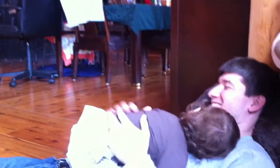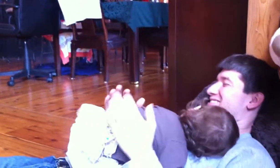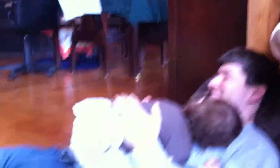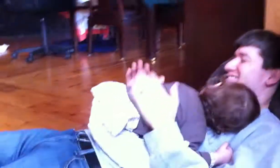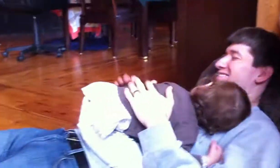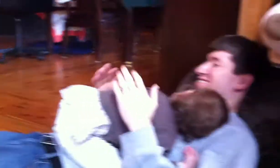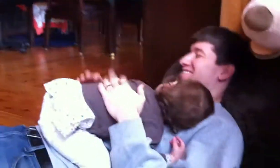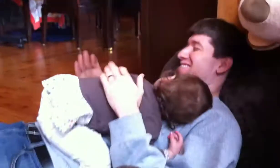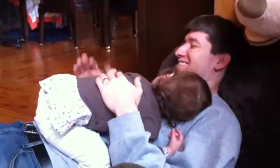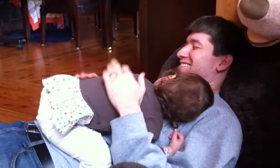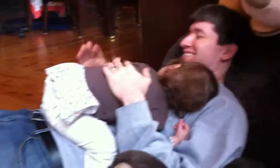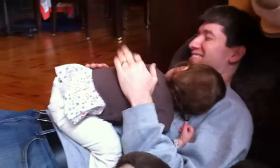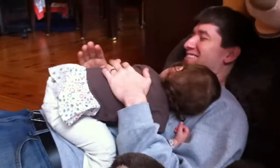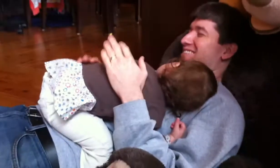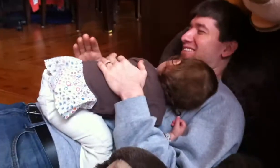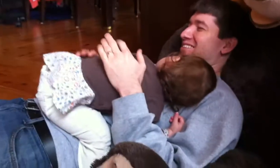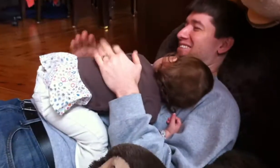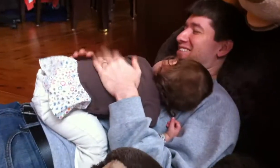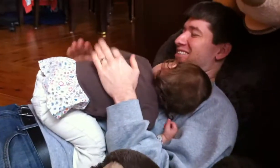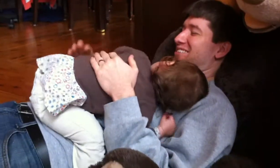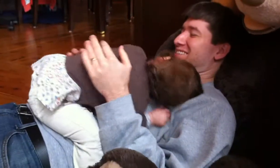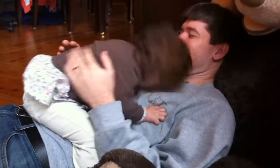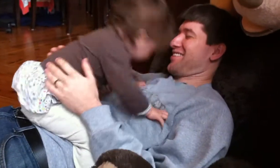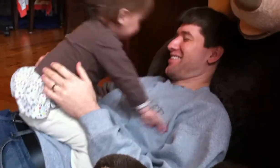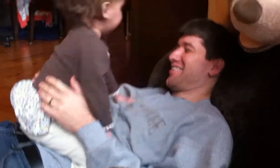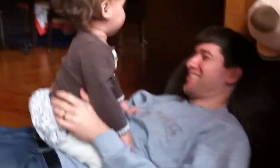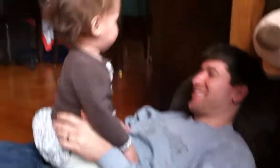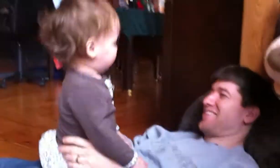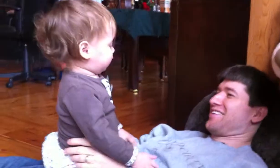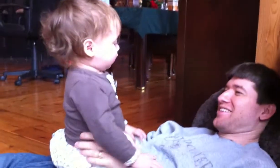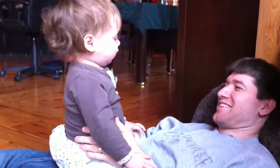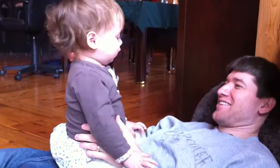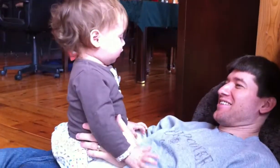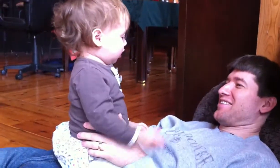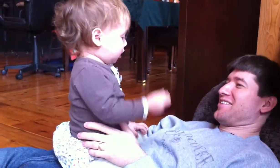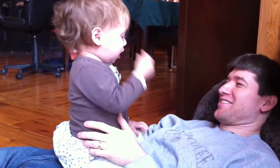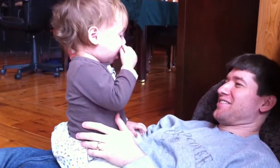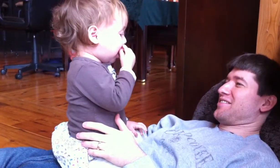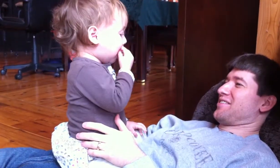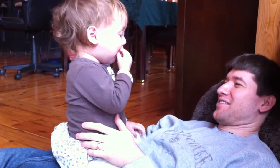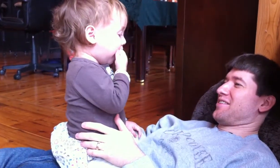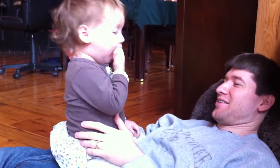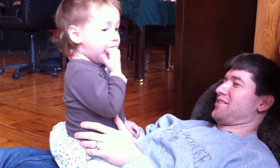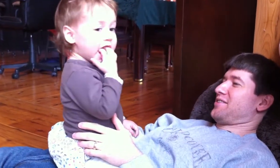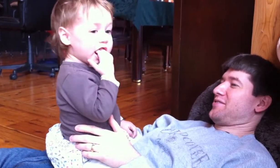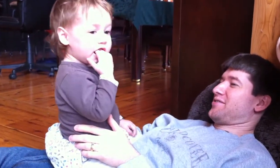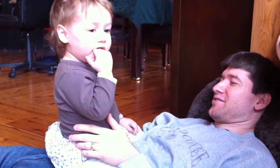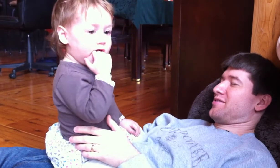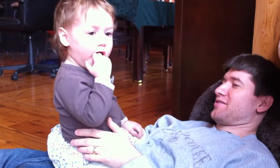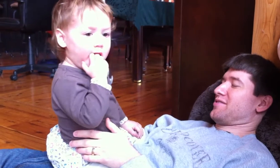Can you sign water?